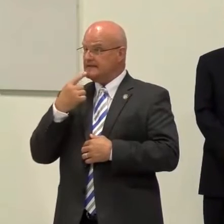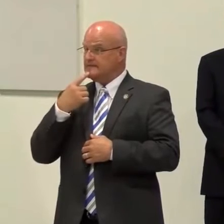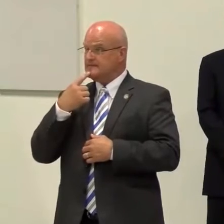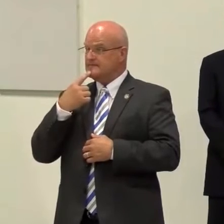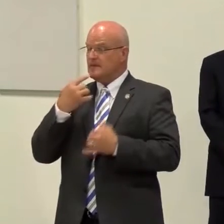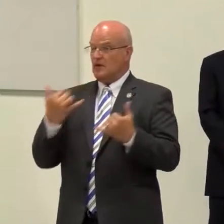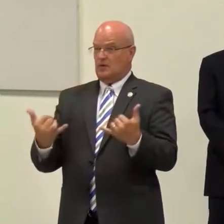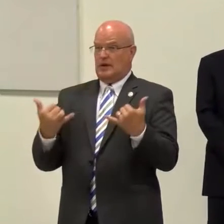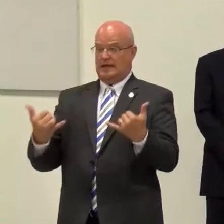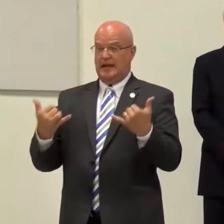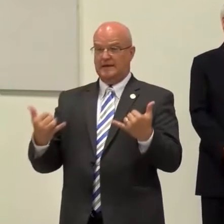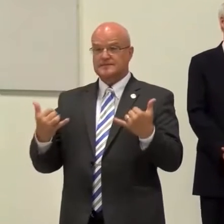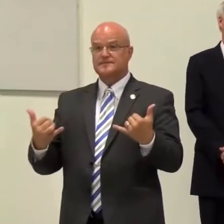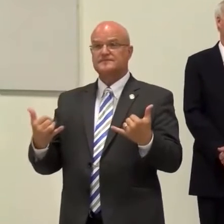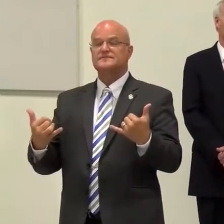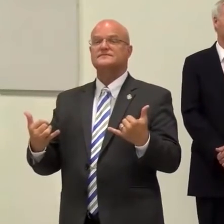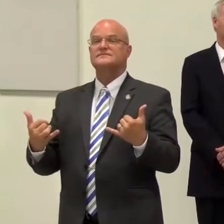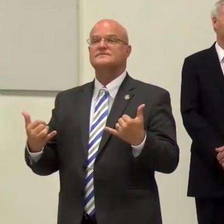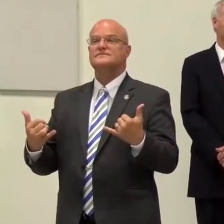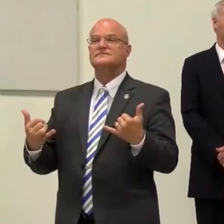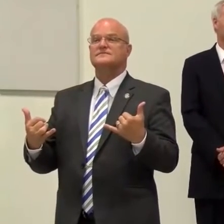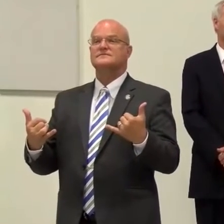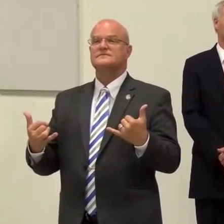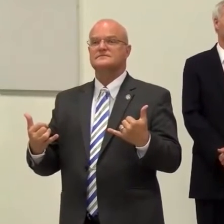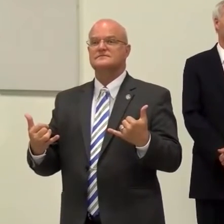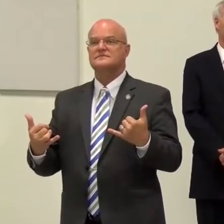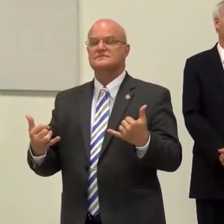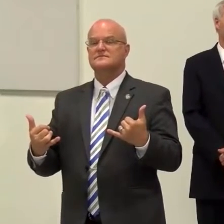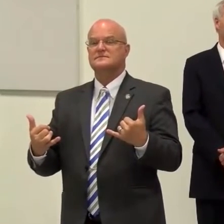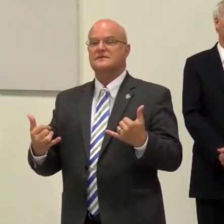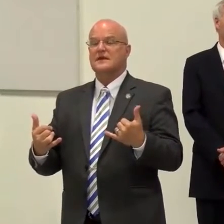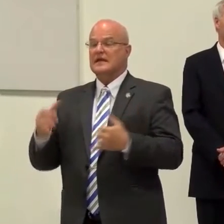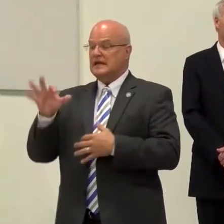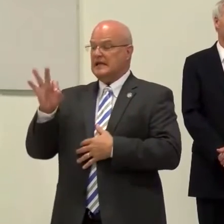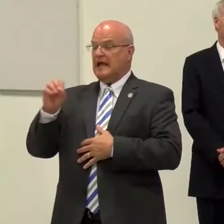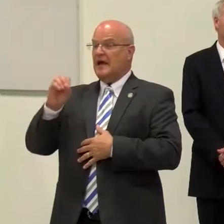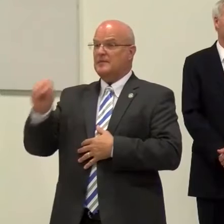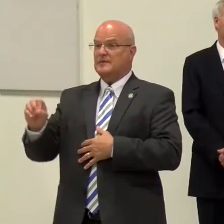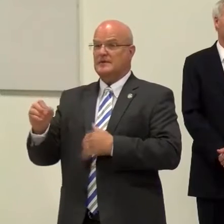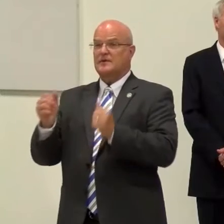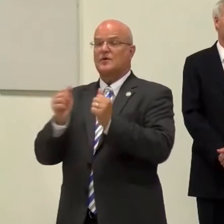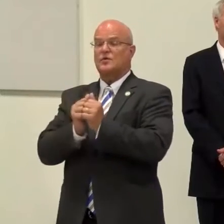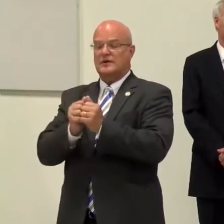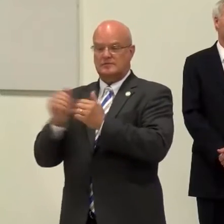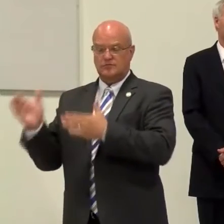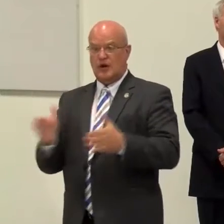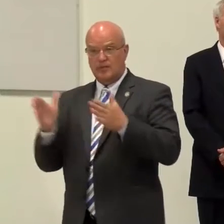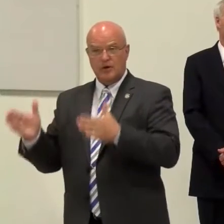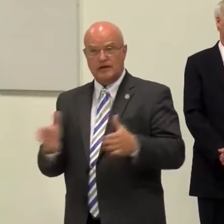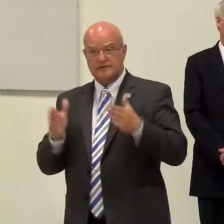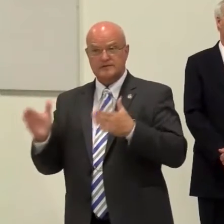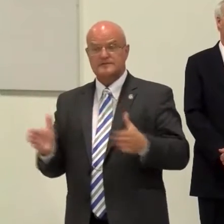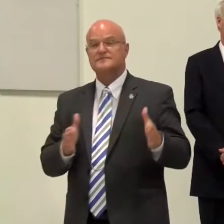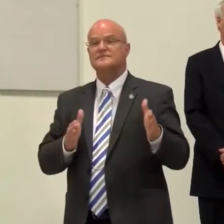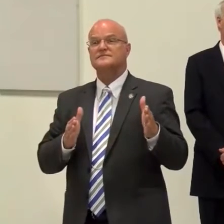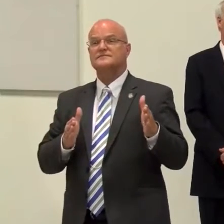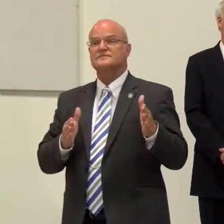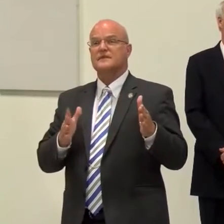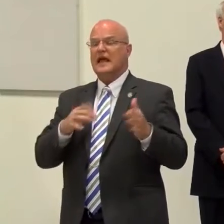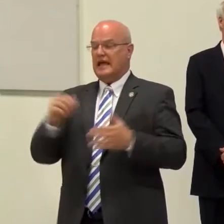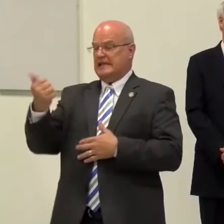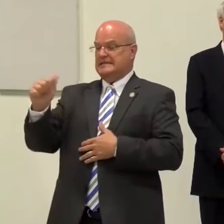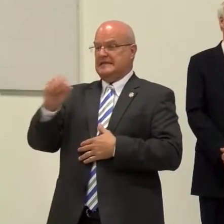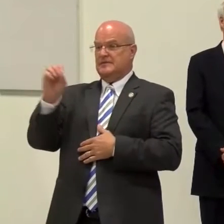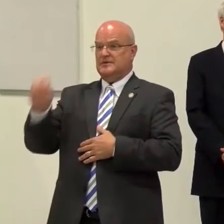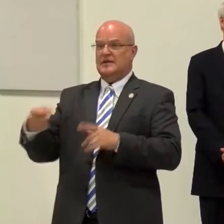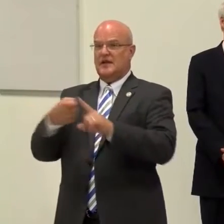moment, recuperado aproximadamente el 90% de los casos 90% have been recuperations, y solo tienen 10% de and casos only activos.